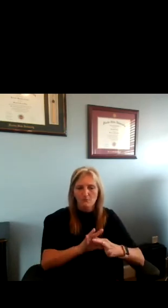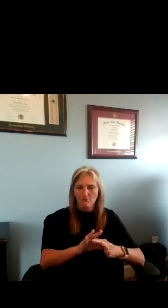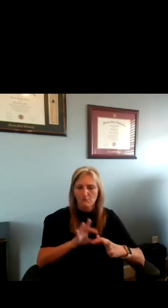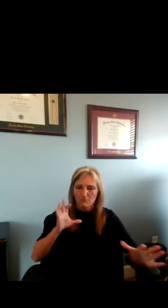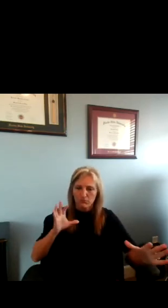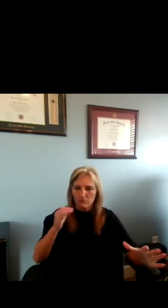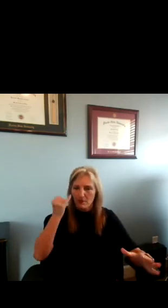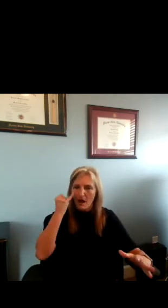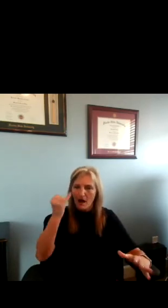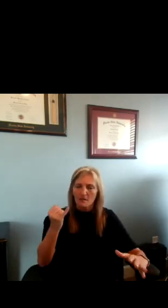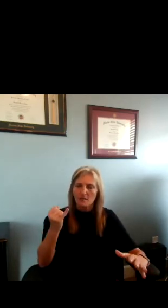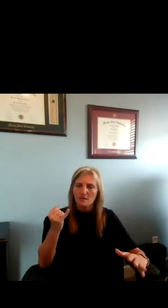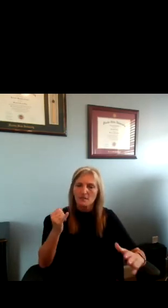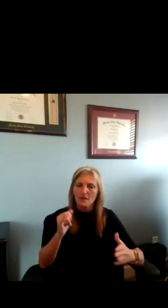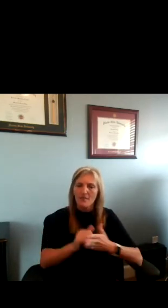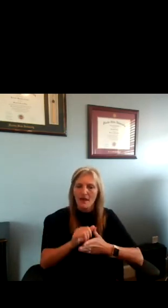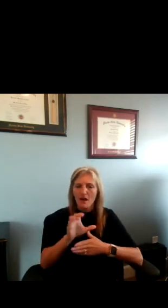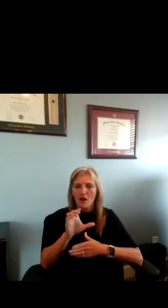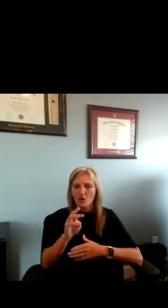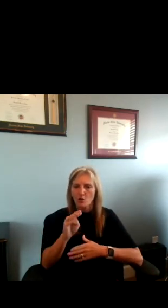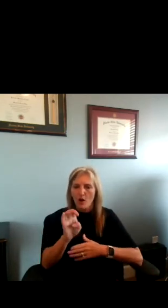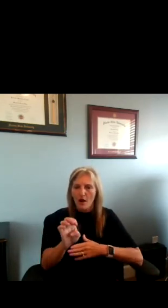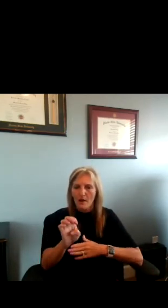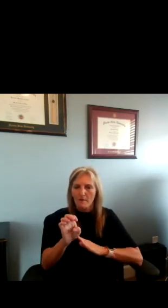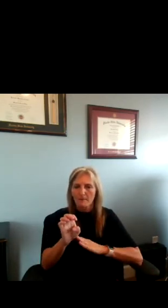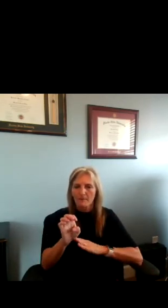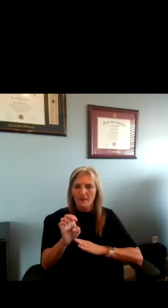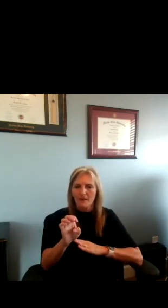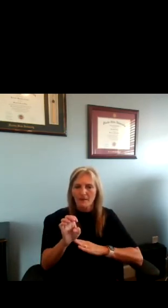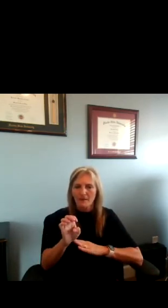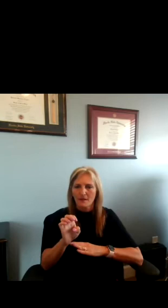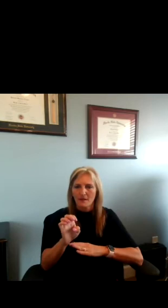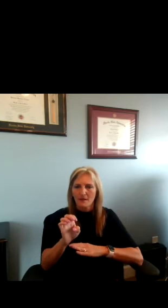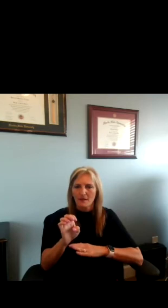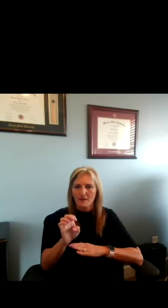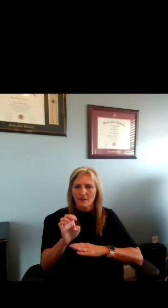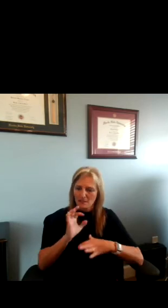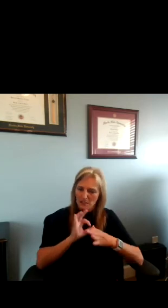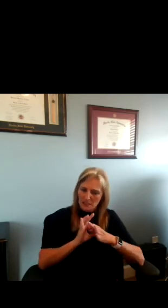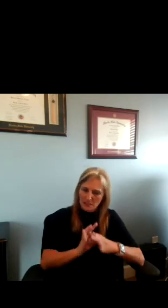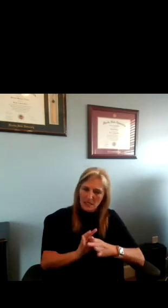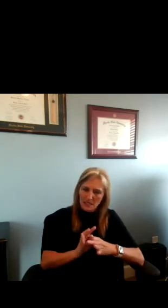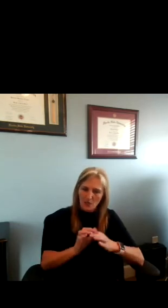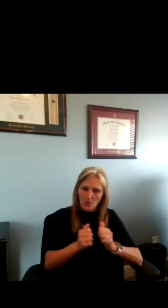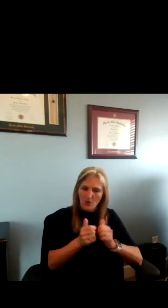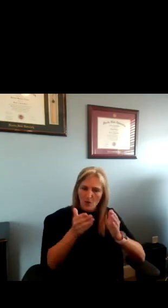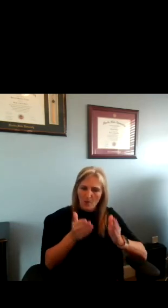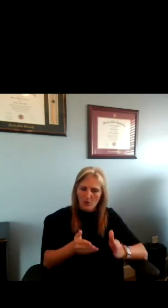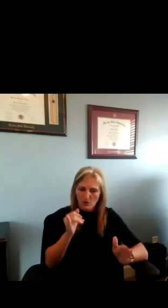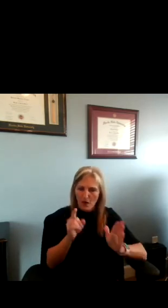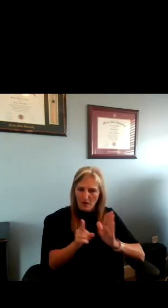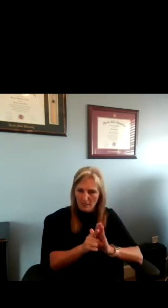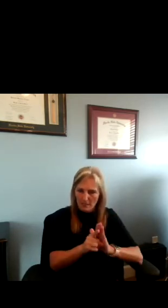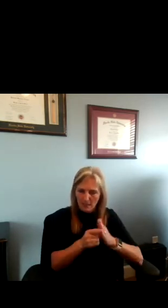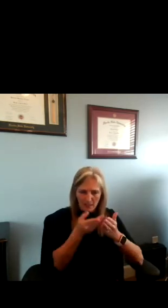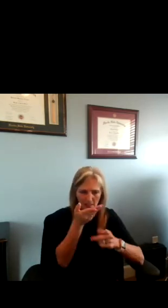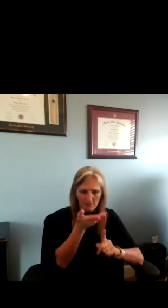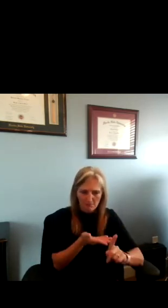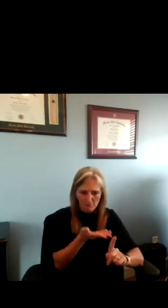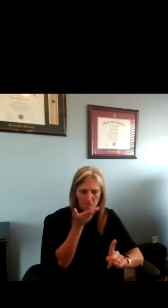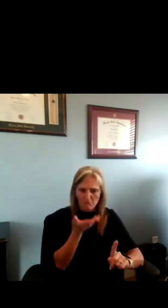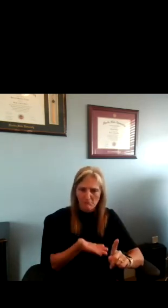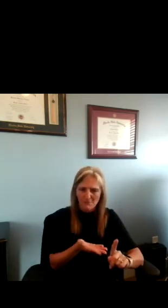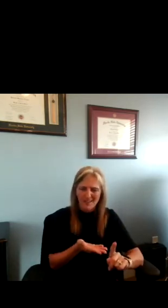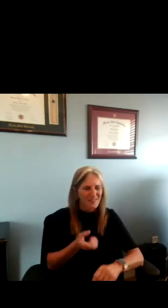the ideas that crime is inherently connected to a person's identity. There are so many